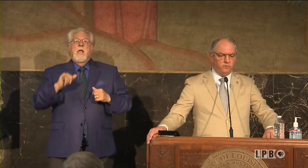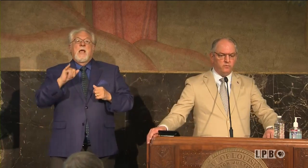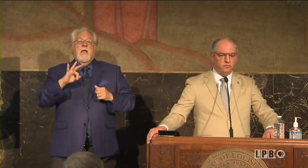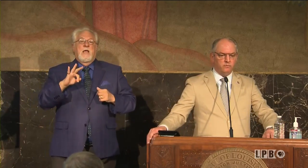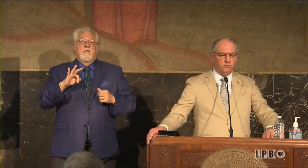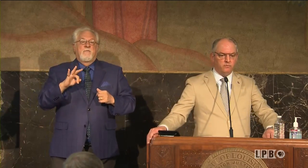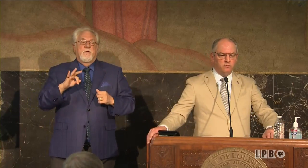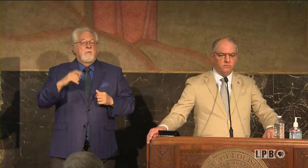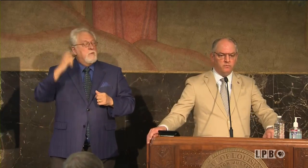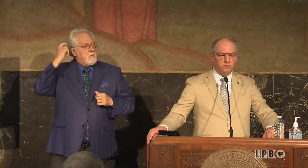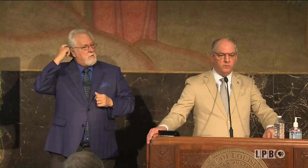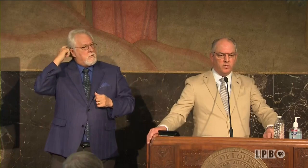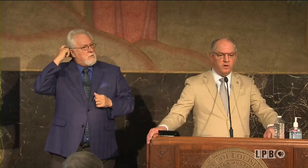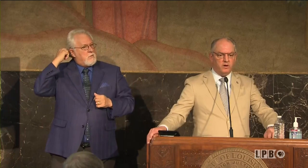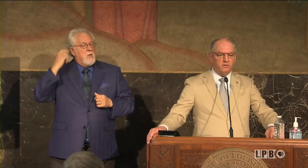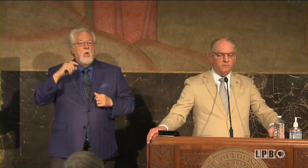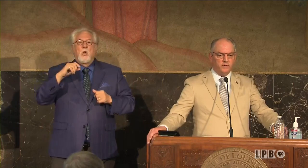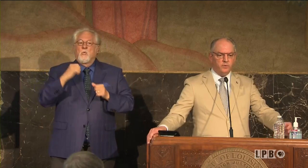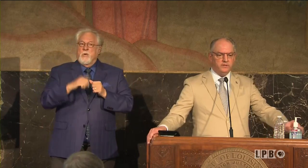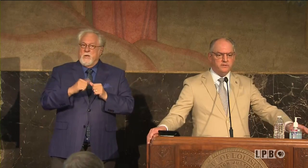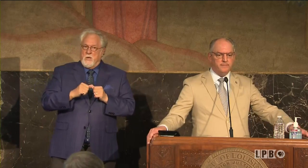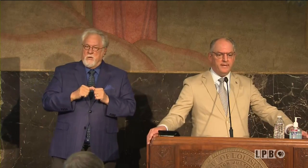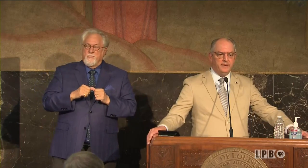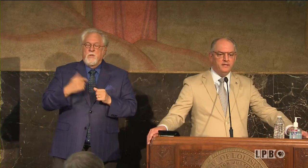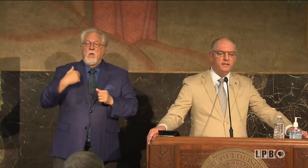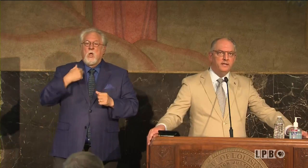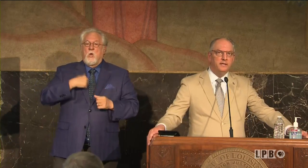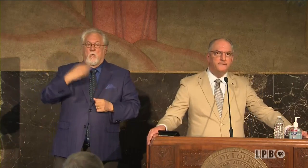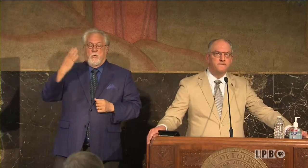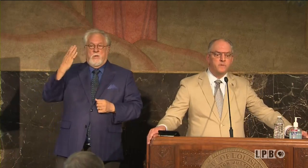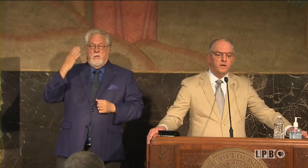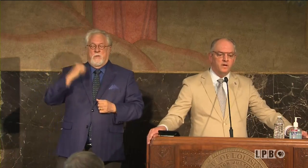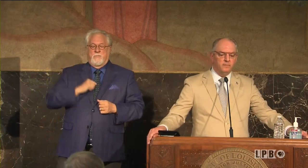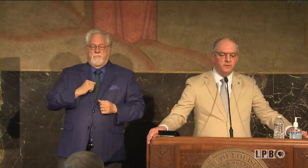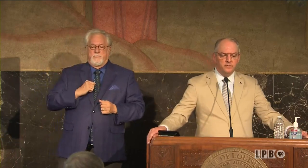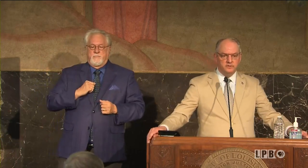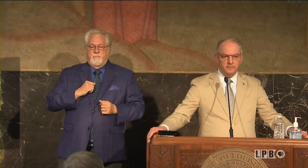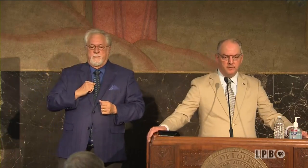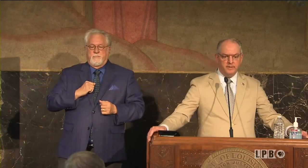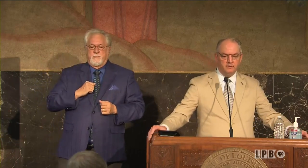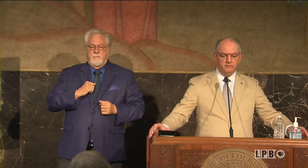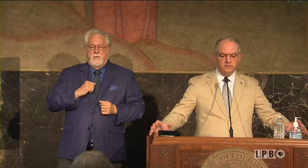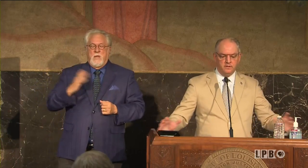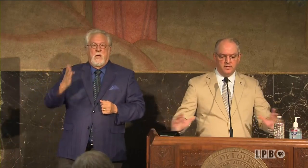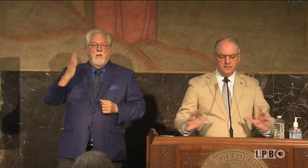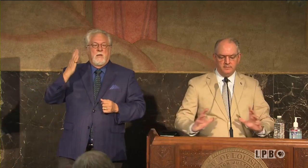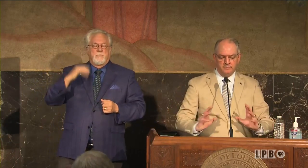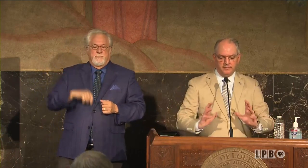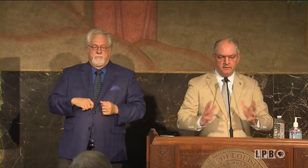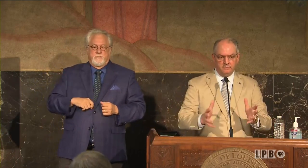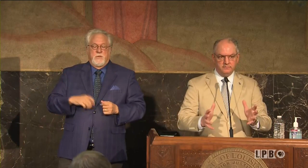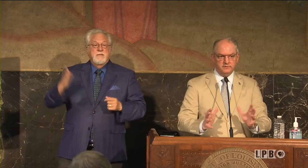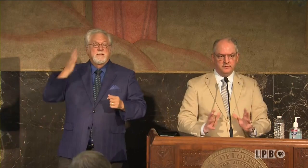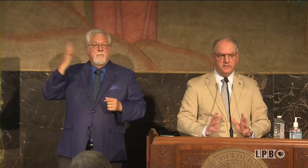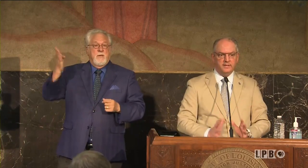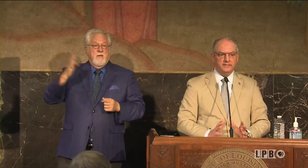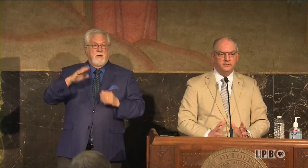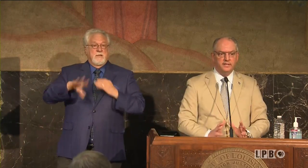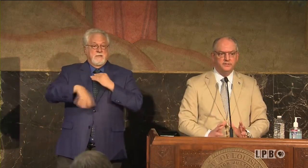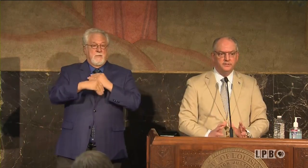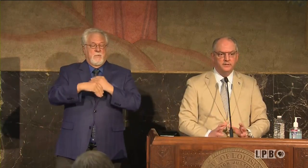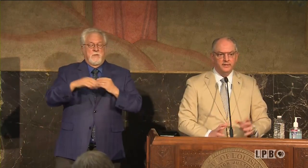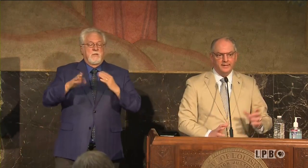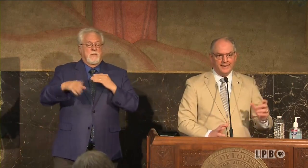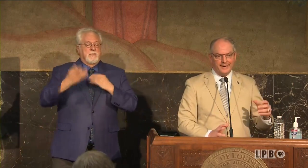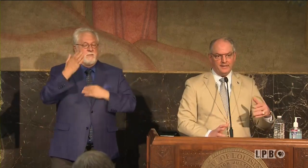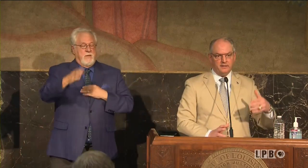you will recall, when we submitted both the supplemental bill to the